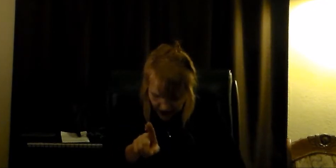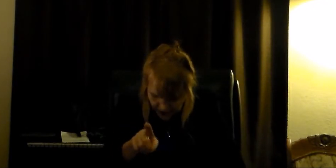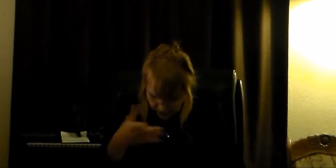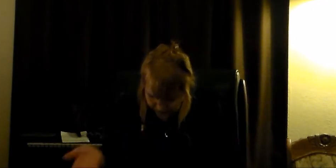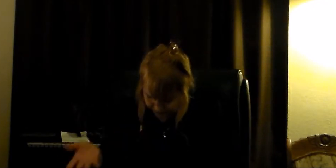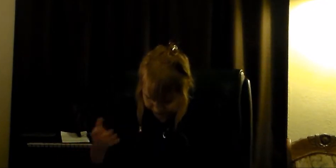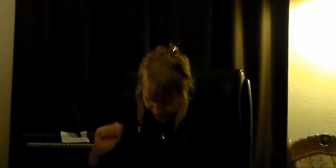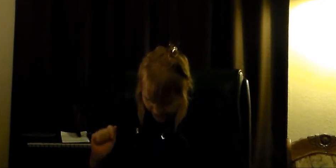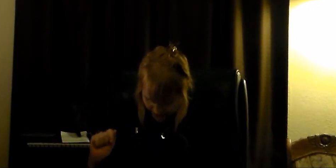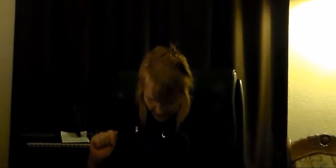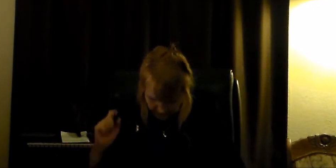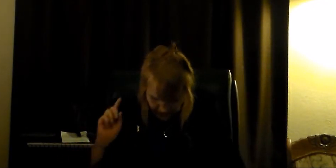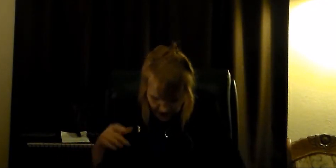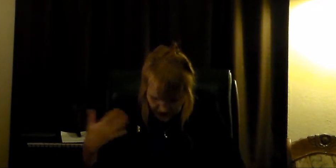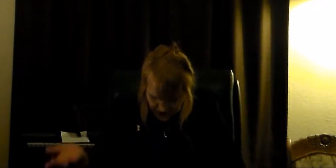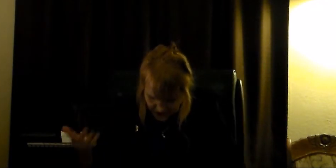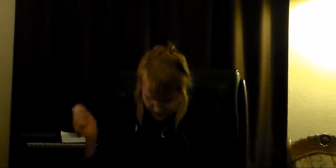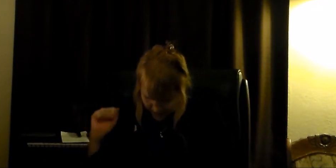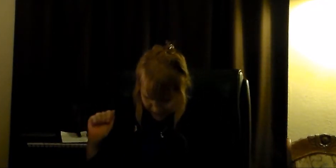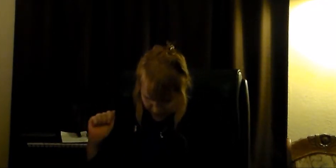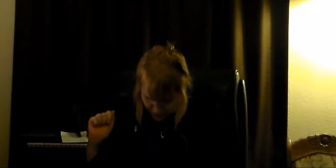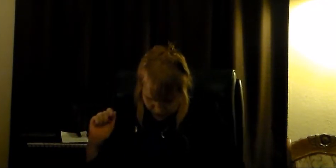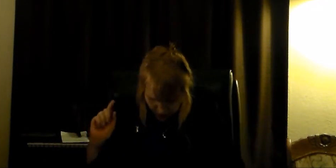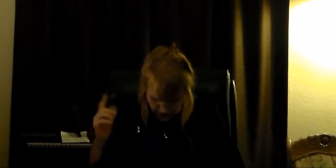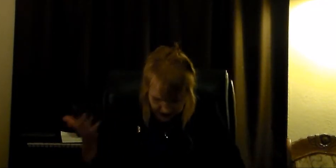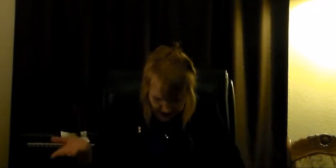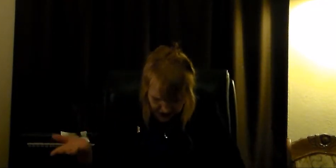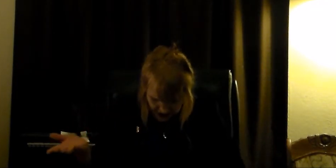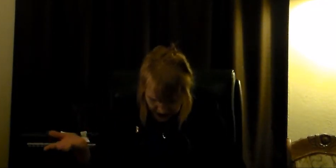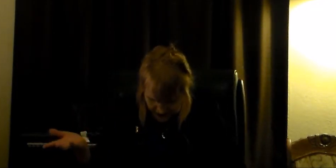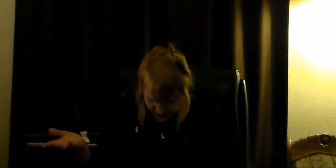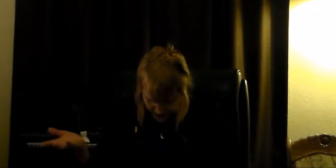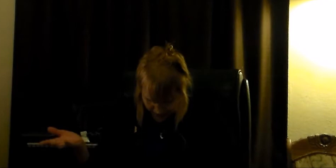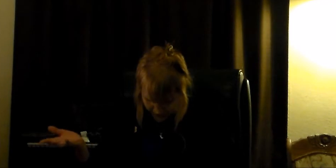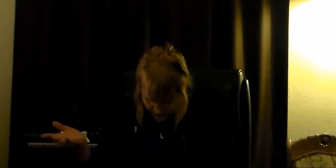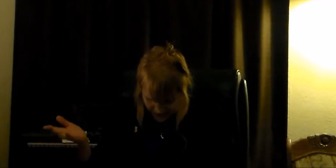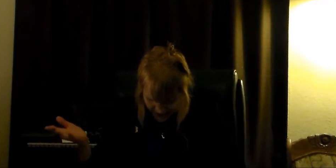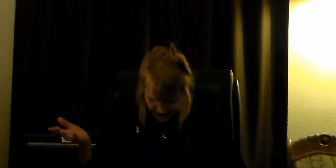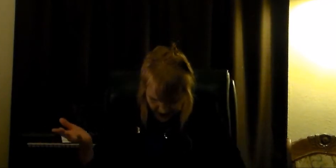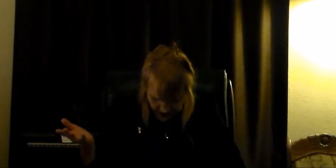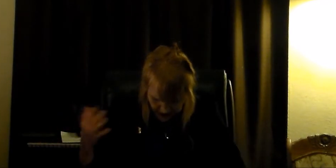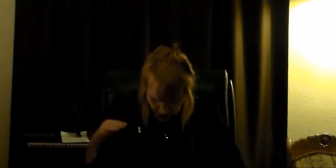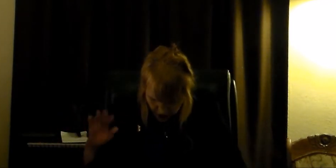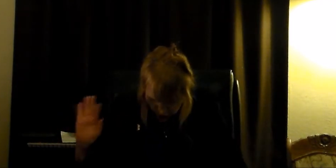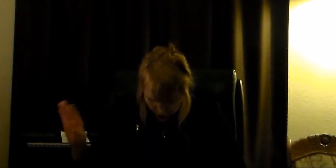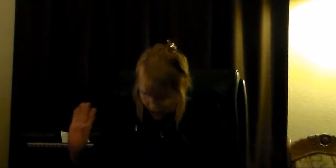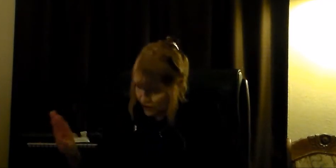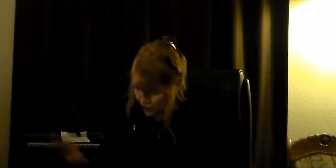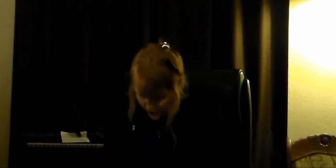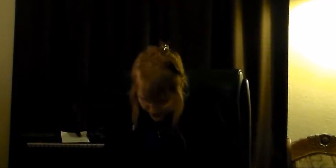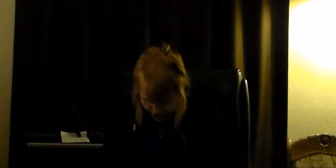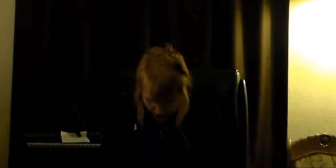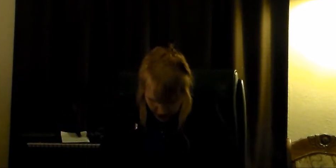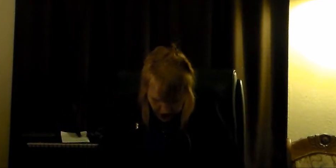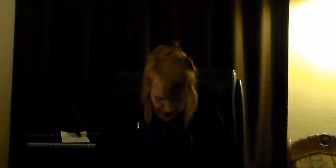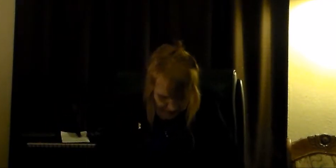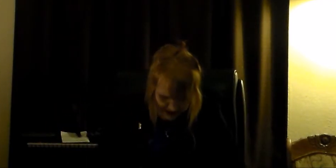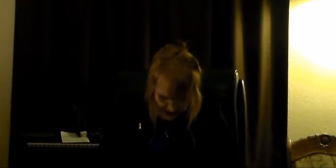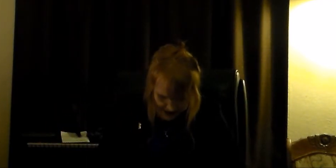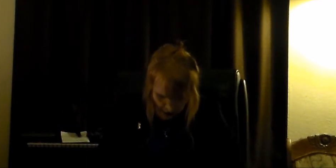idol. Pharisees are people who do false teaching in 2 Peter 3:16, who do other scriptures besides the